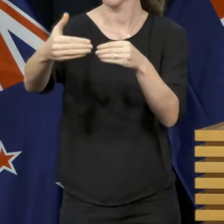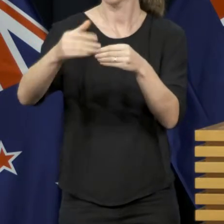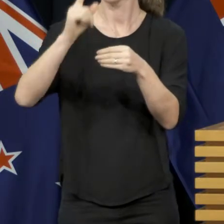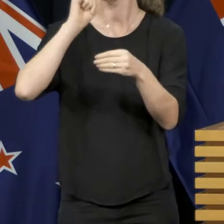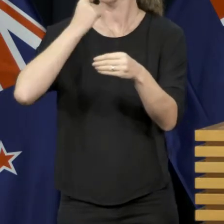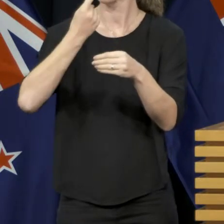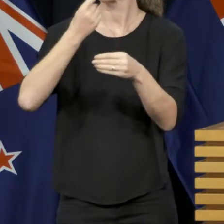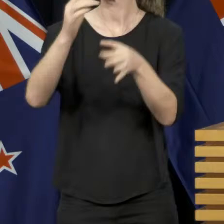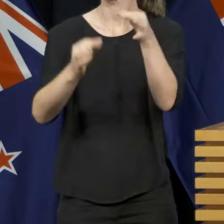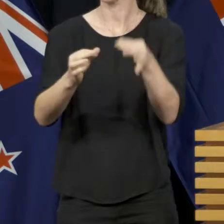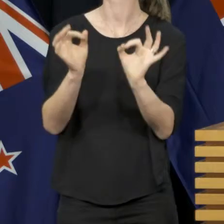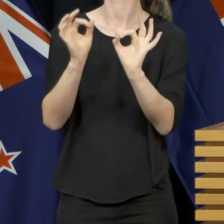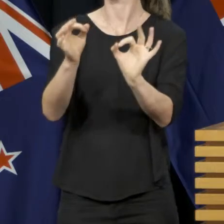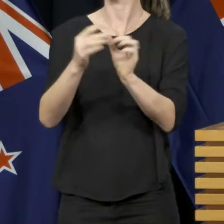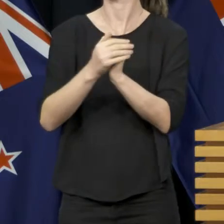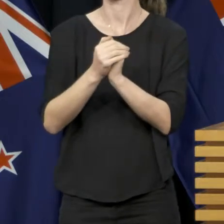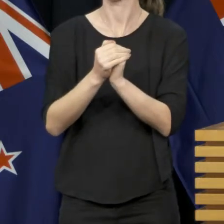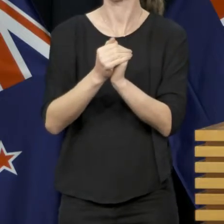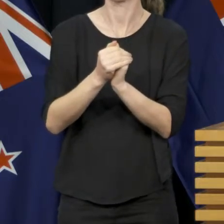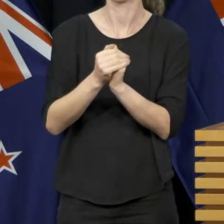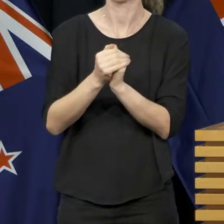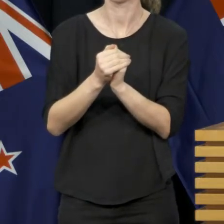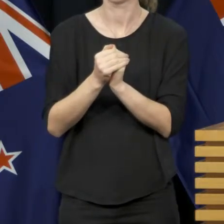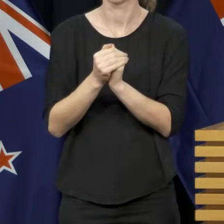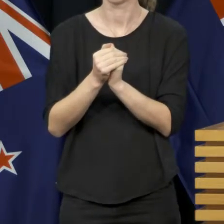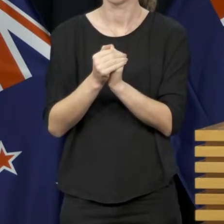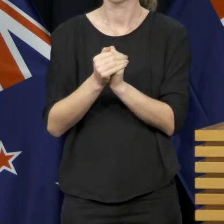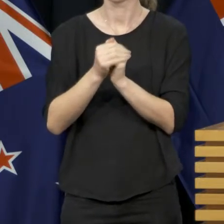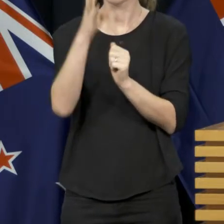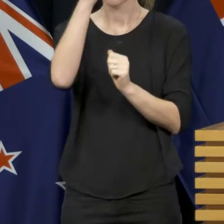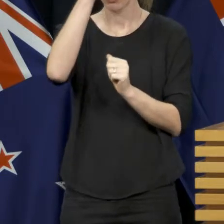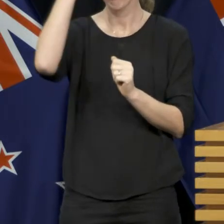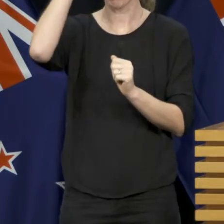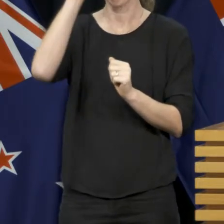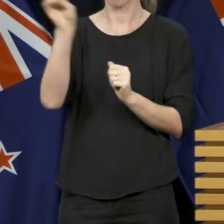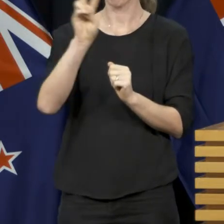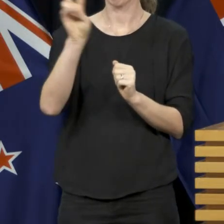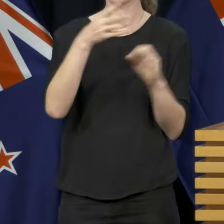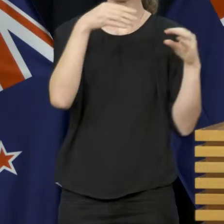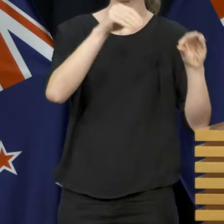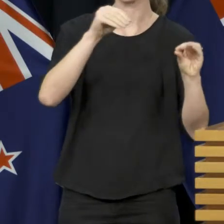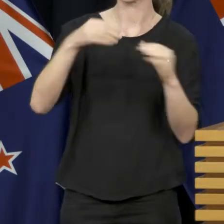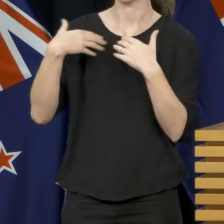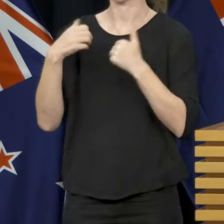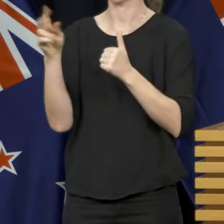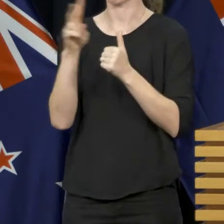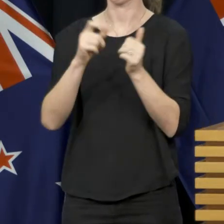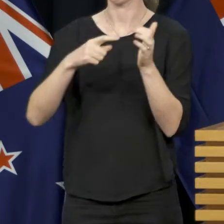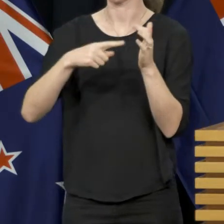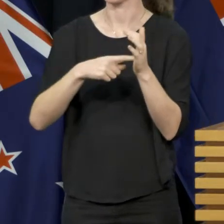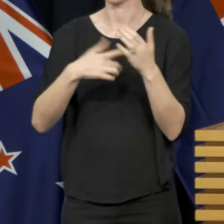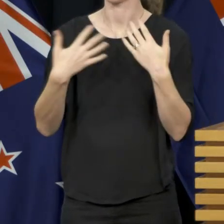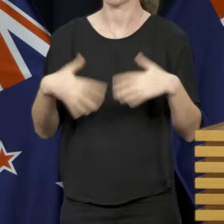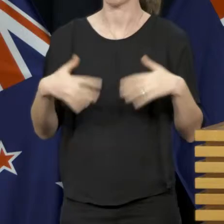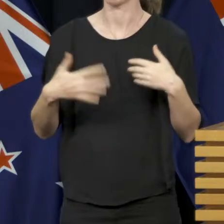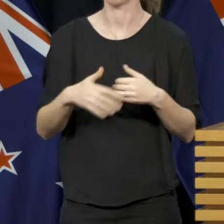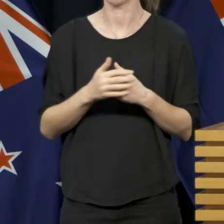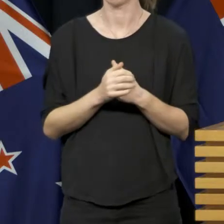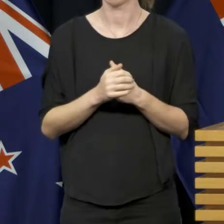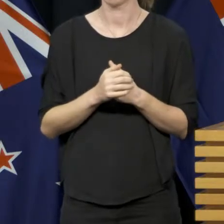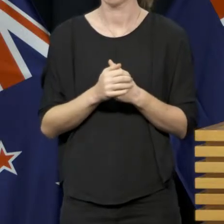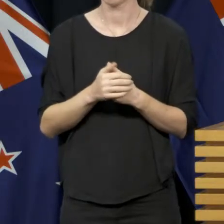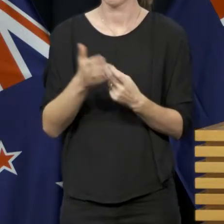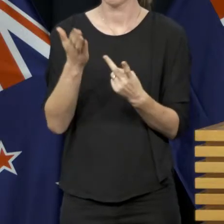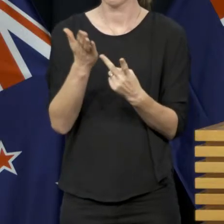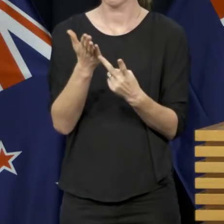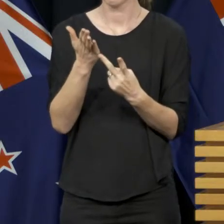election, because I absolutely have at the front of my mind the importance of both portfolios currently being held by Minister Hipkins. Second